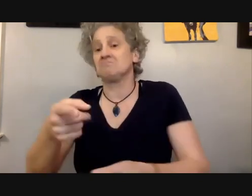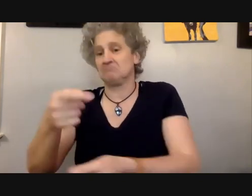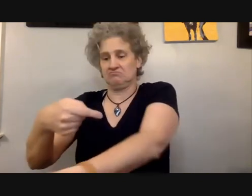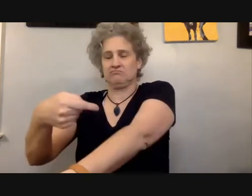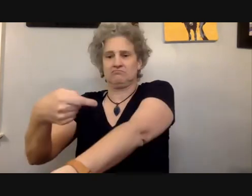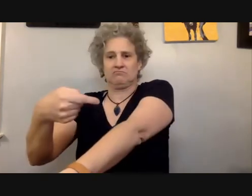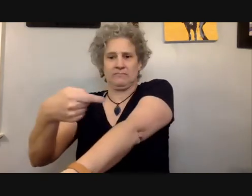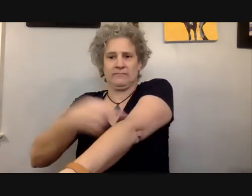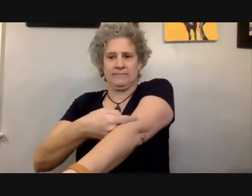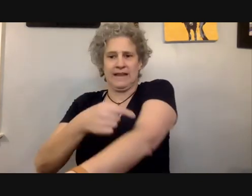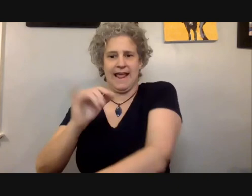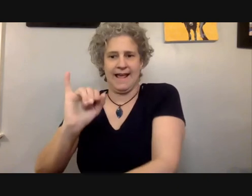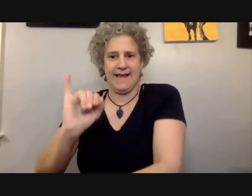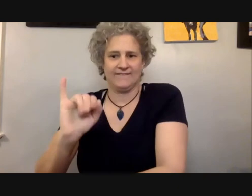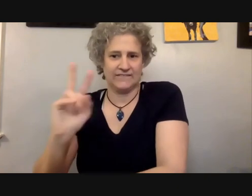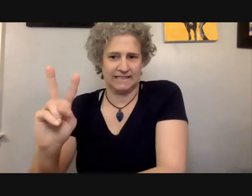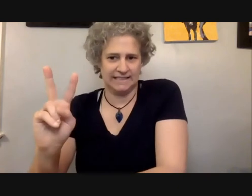or sometimes you're hyperventilating.